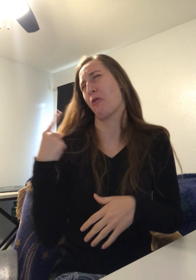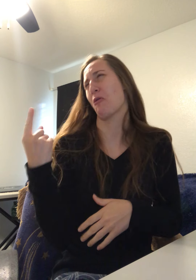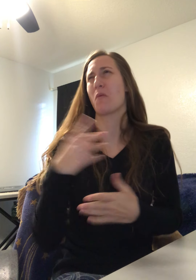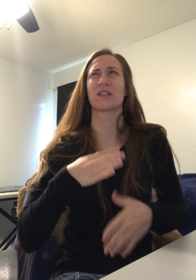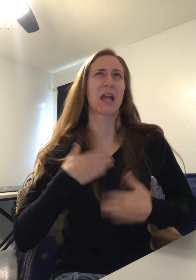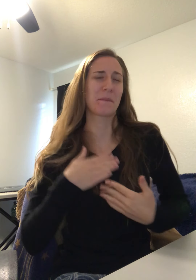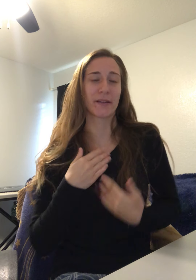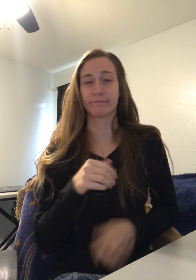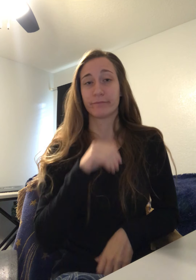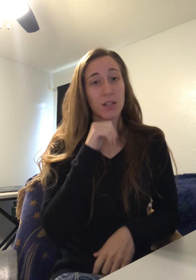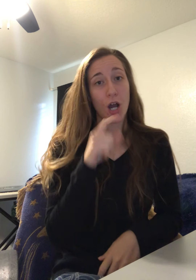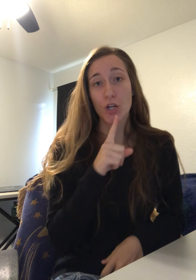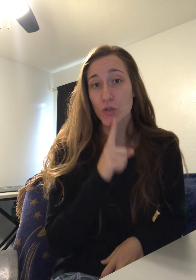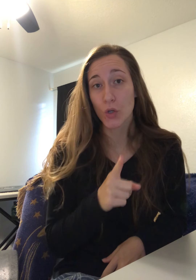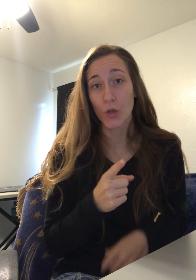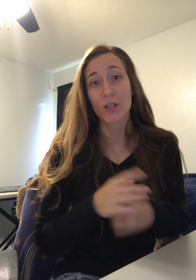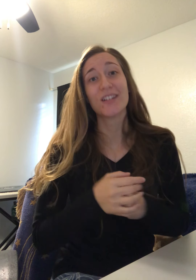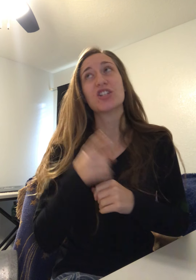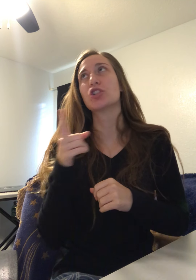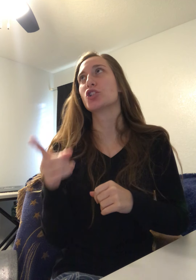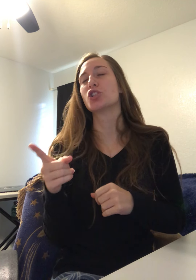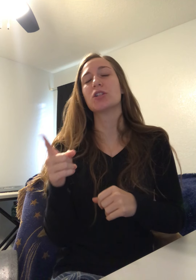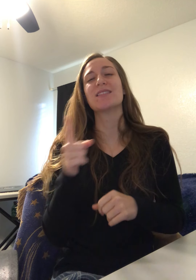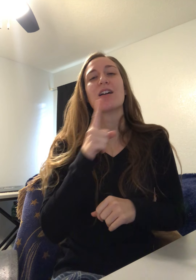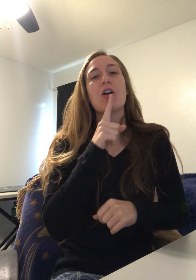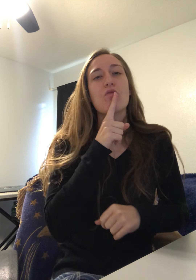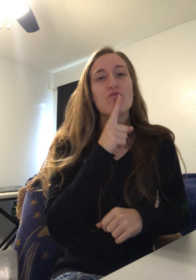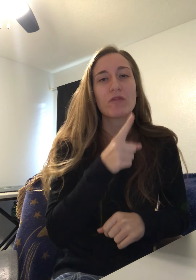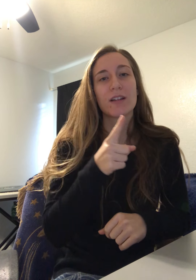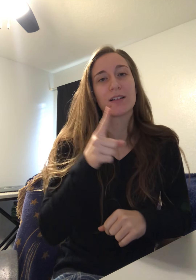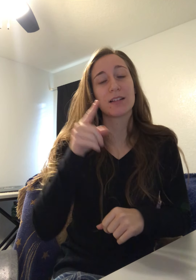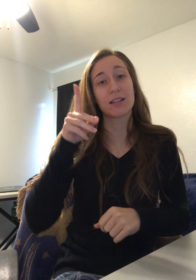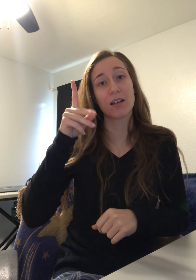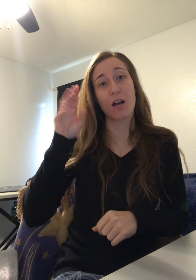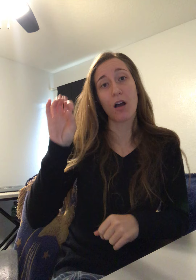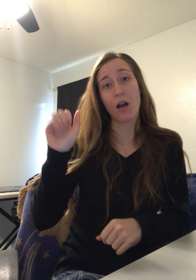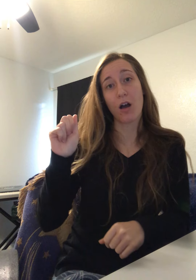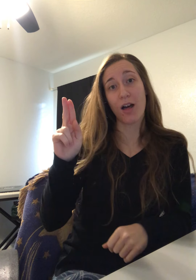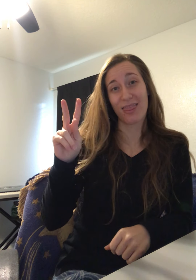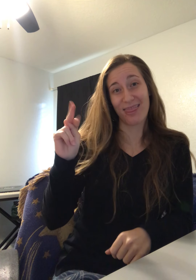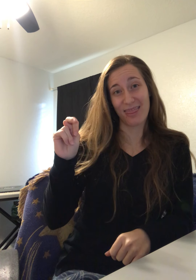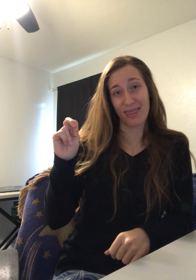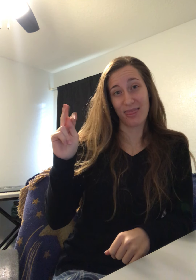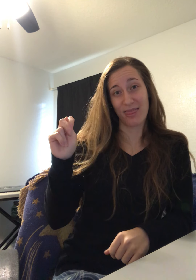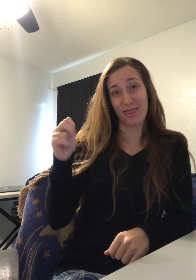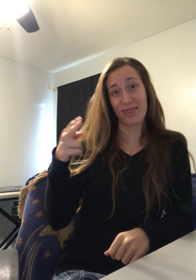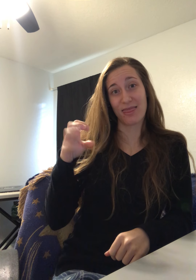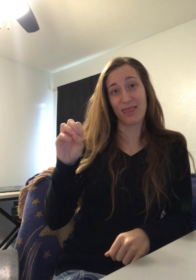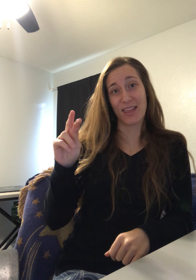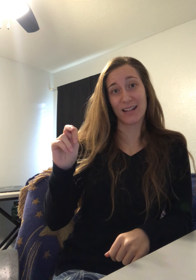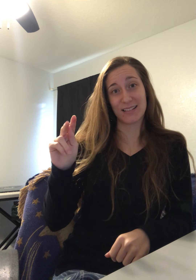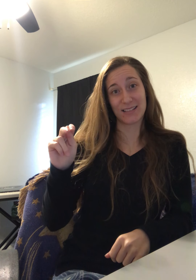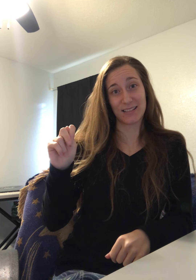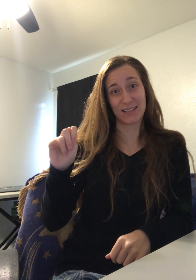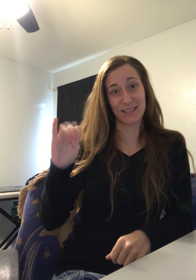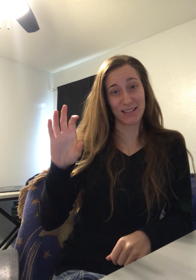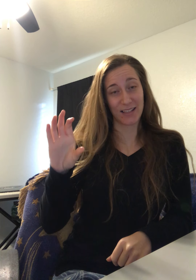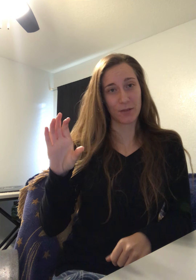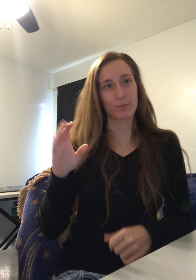So when she's happy, it radiates in a way that is so gorgeous. And when she's pissed off,